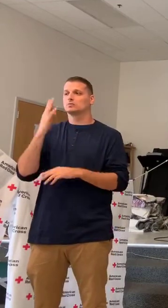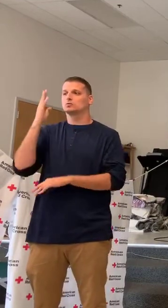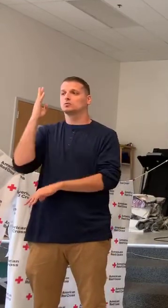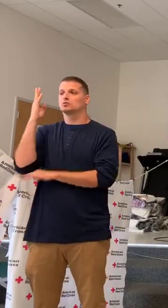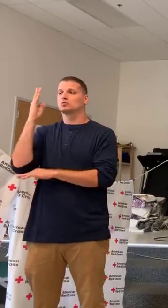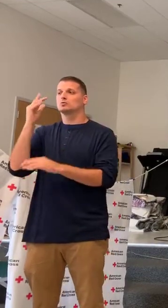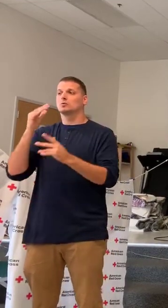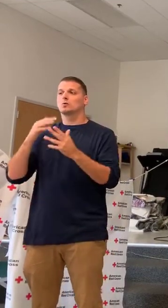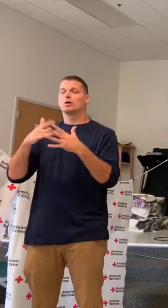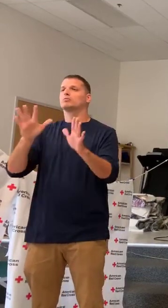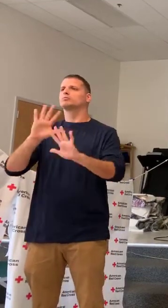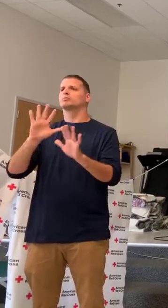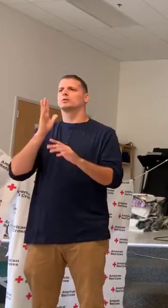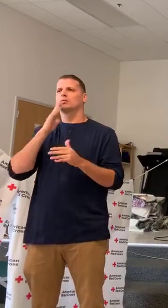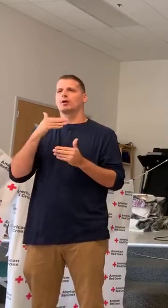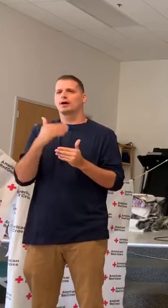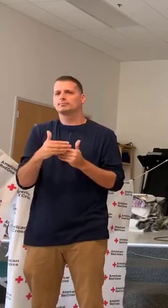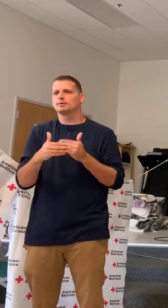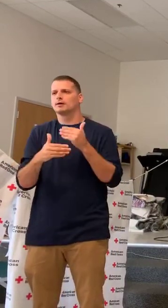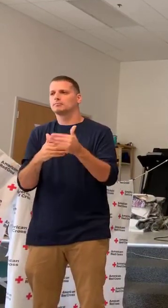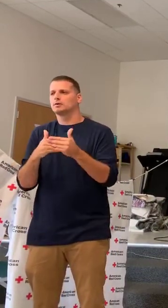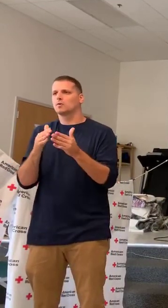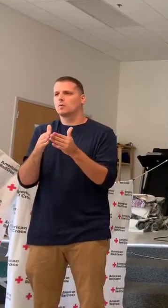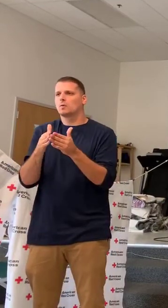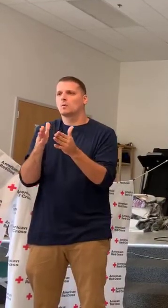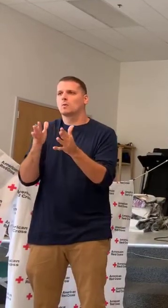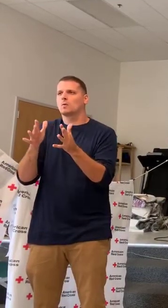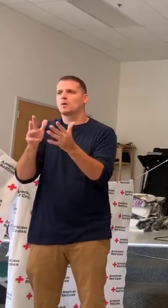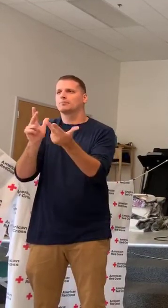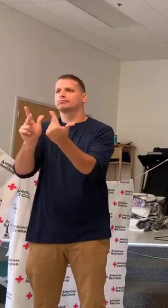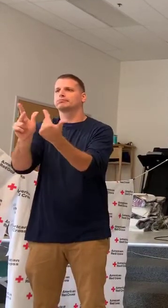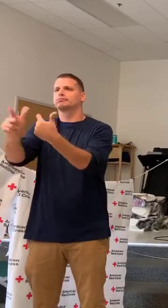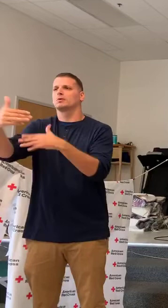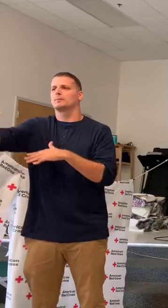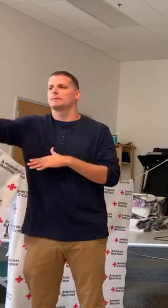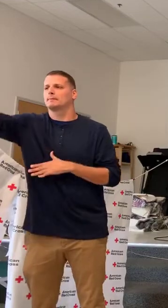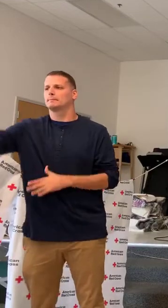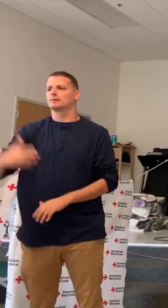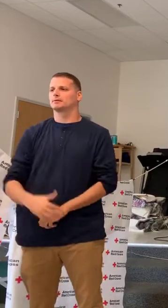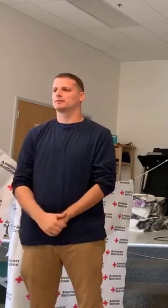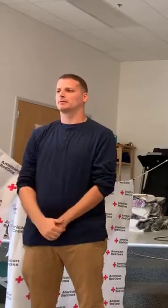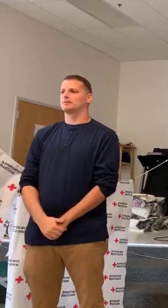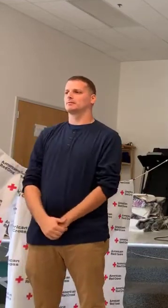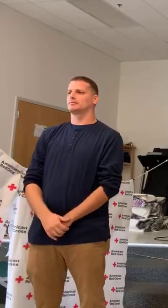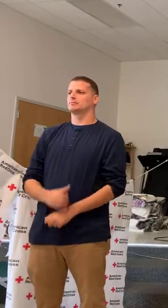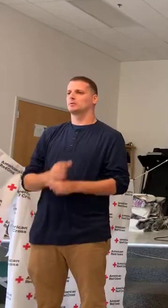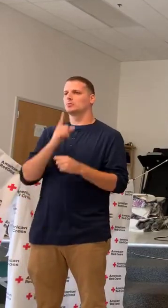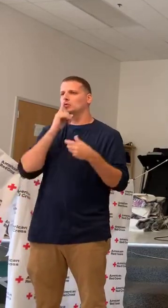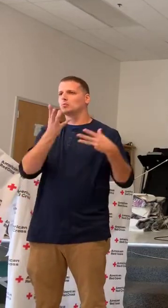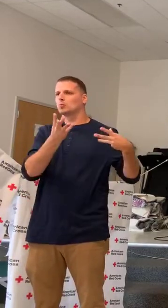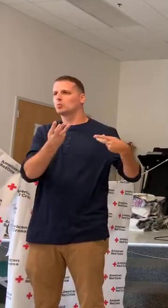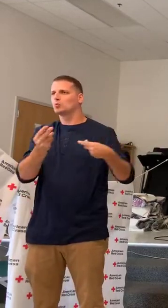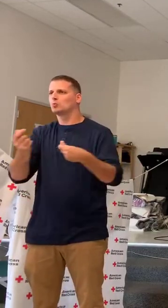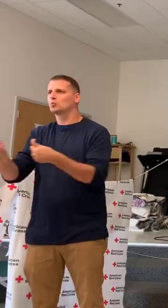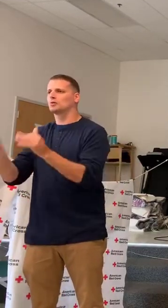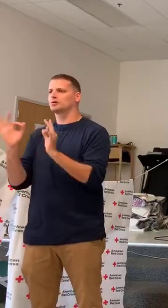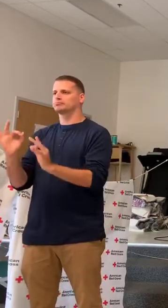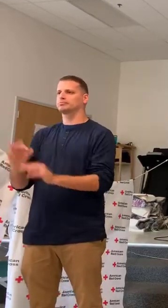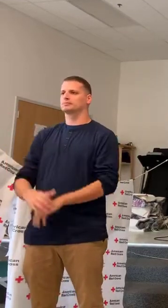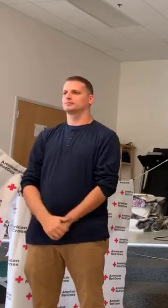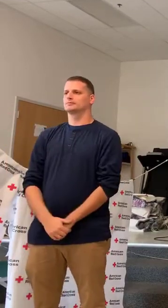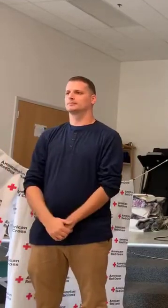It's gonna be slow faucet opening up and to make sure it's a smooth transition as possible. And then we'll work on